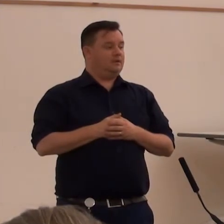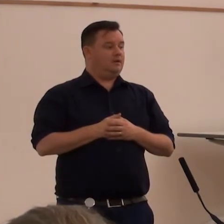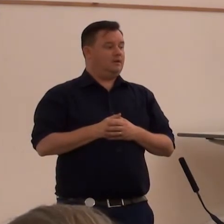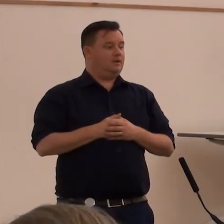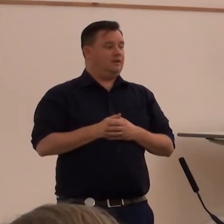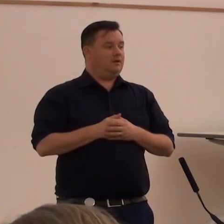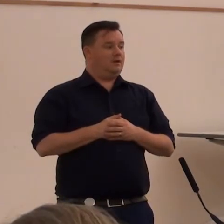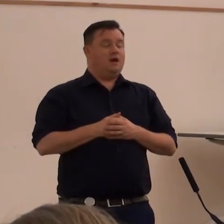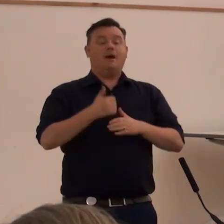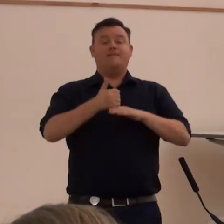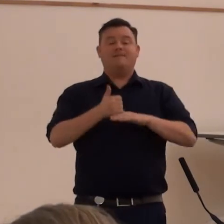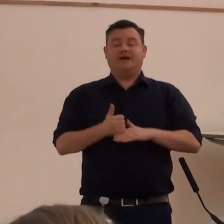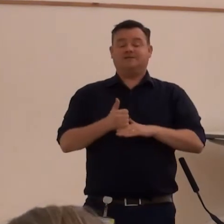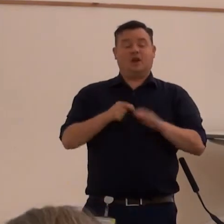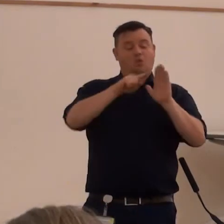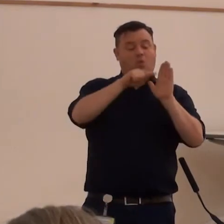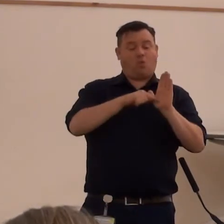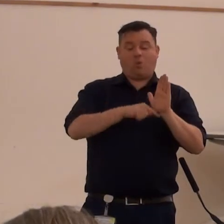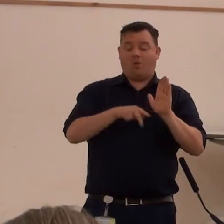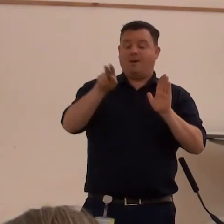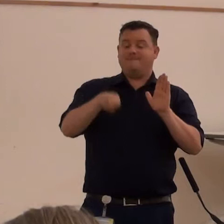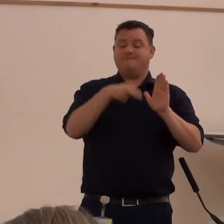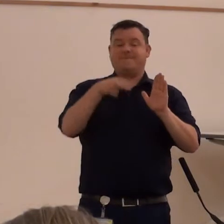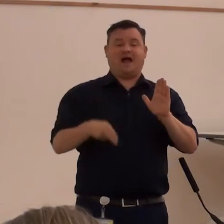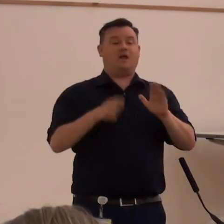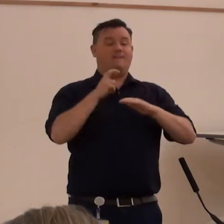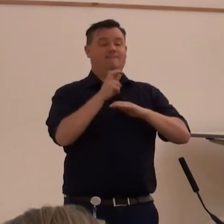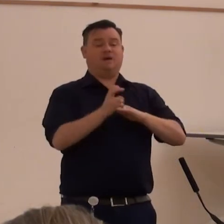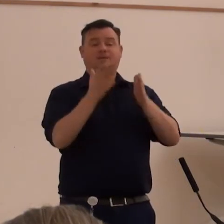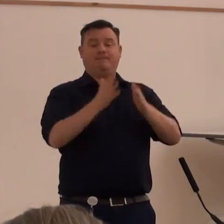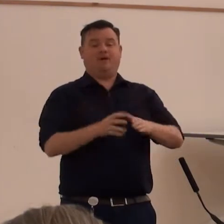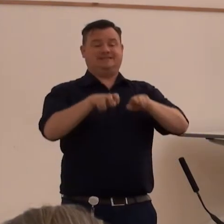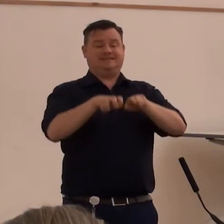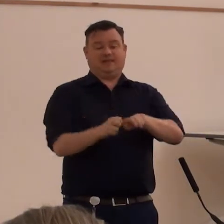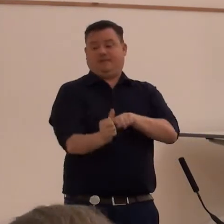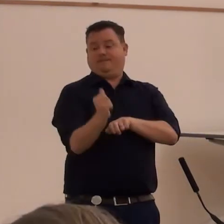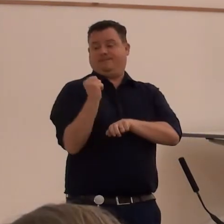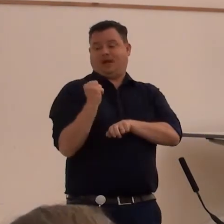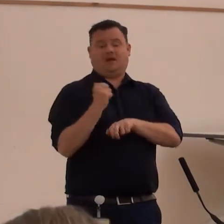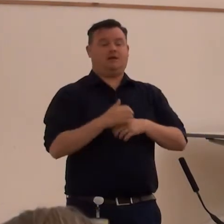were banned by law. They had to sit on the back of the bus. You know, all the stuff